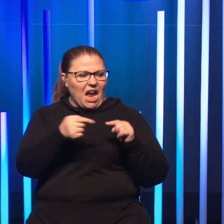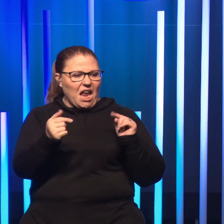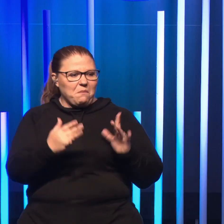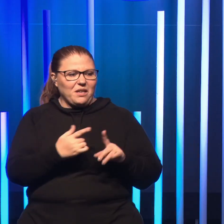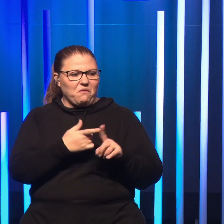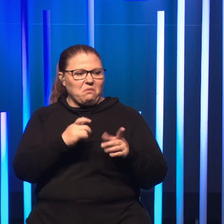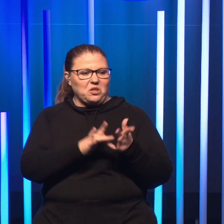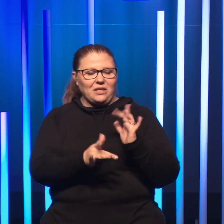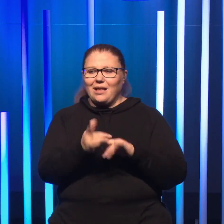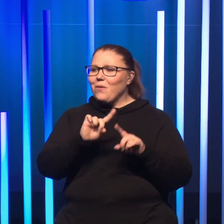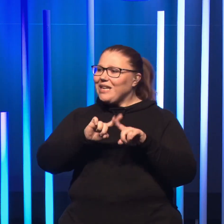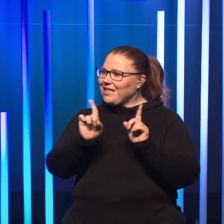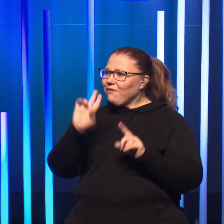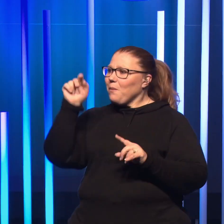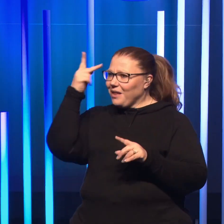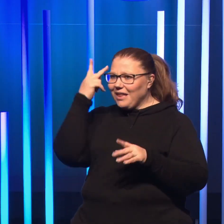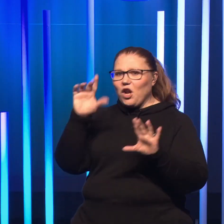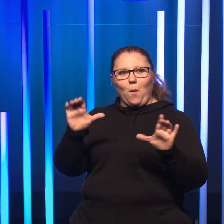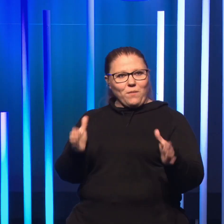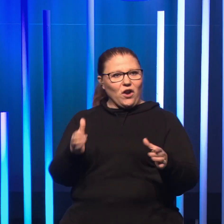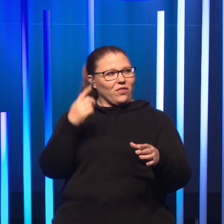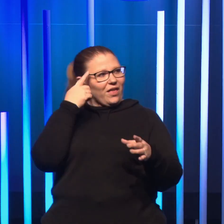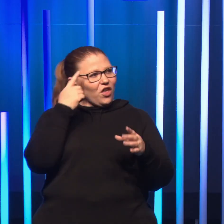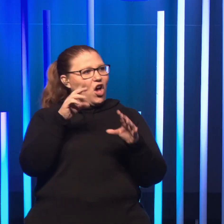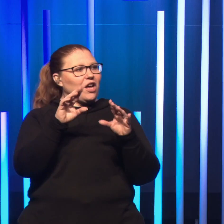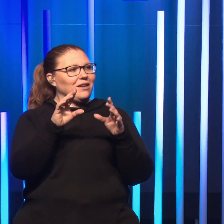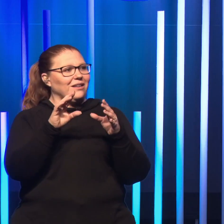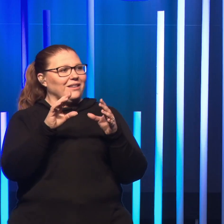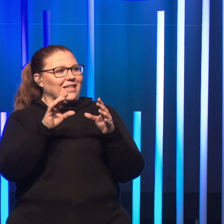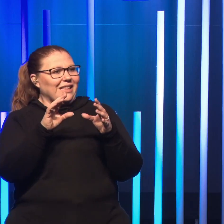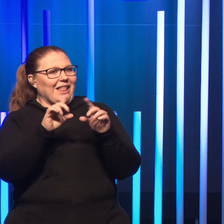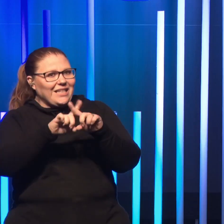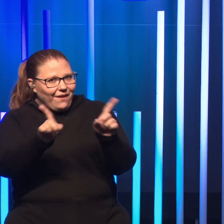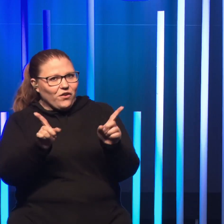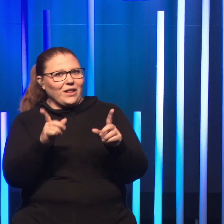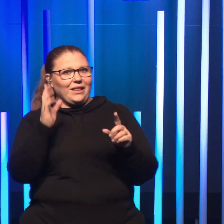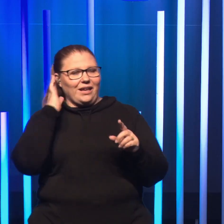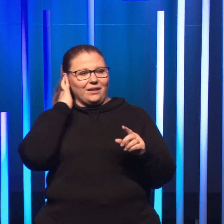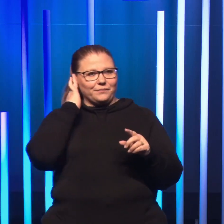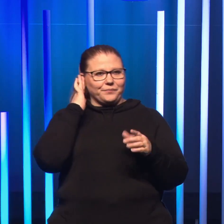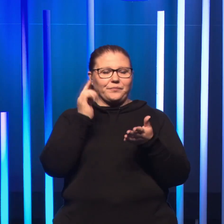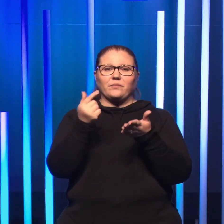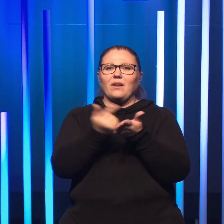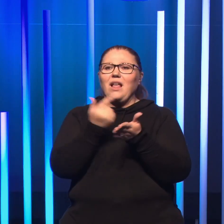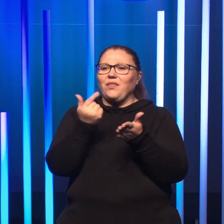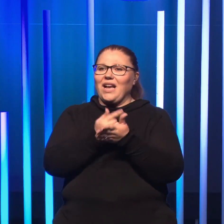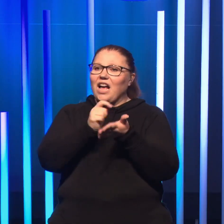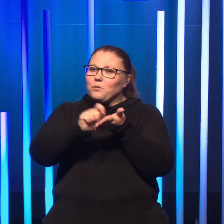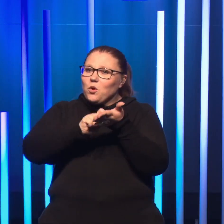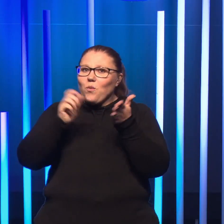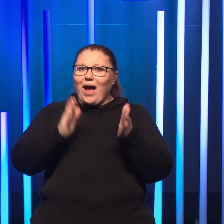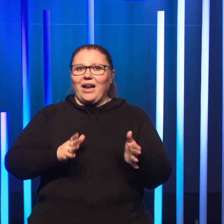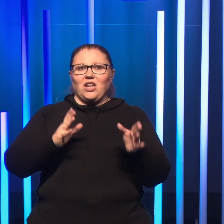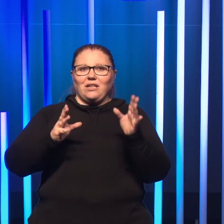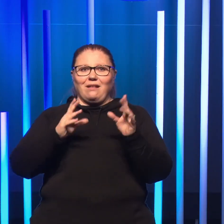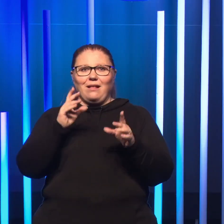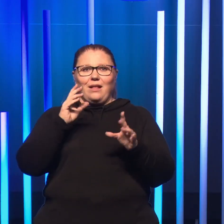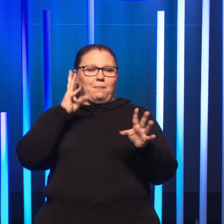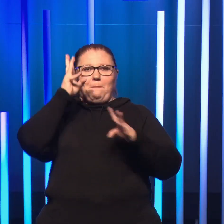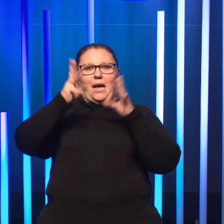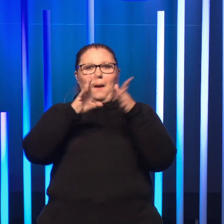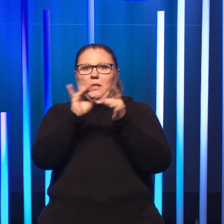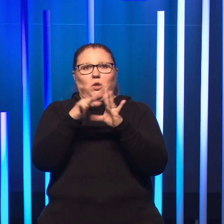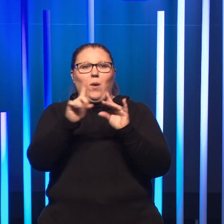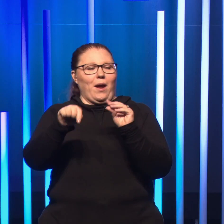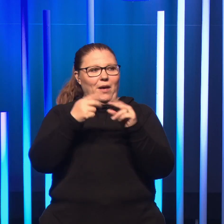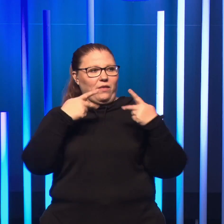political party than Jesus, right? They thought differently. The gospel writers they bring up this hyperbole about the Pharisees. And I'm sure there were